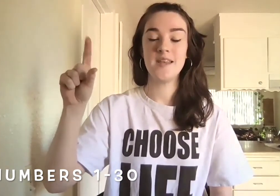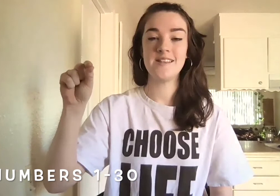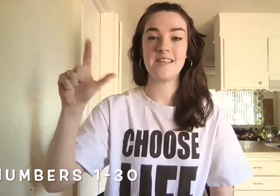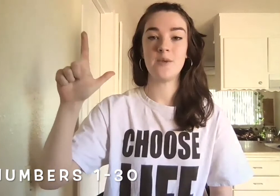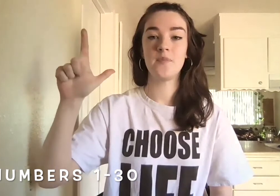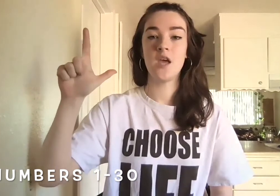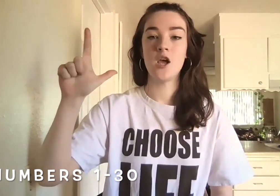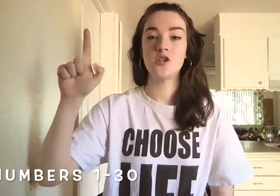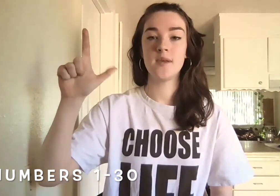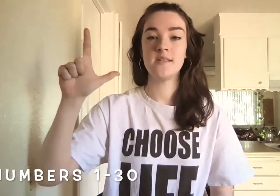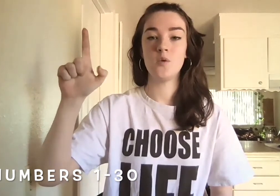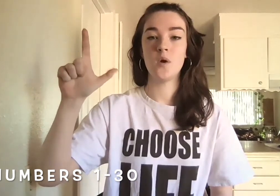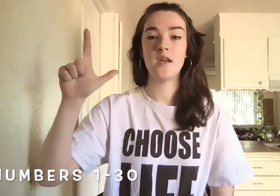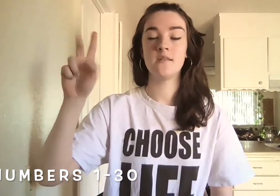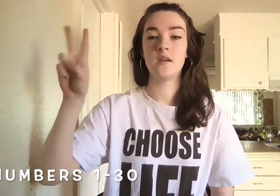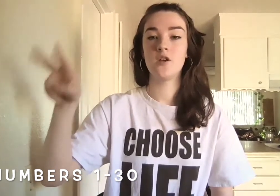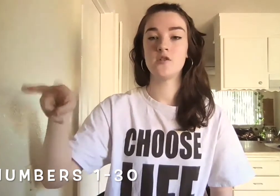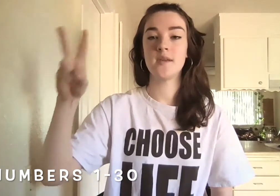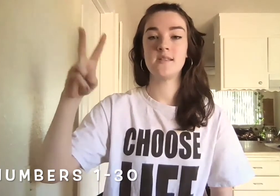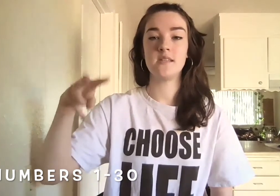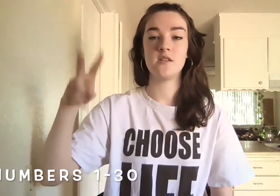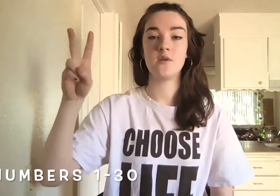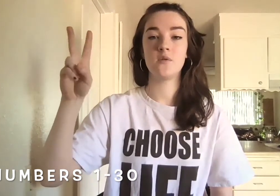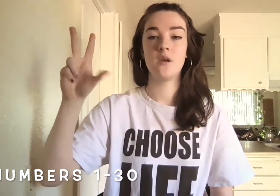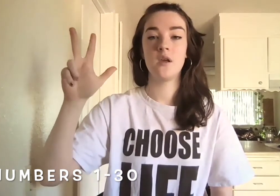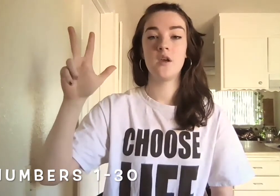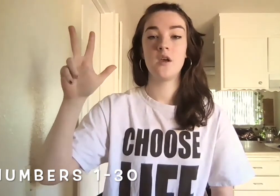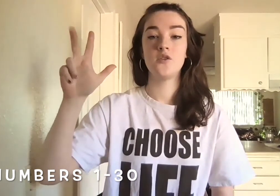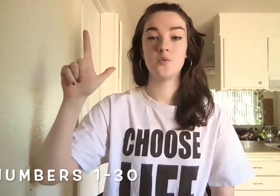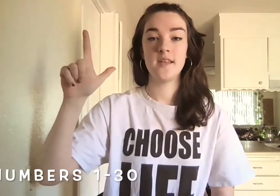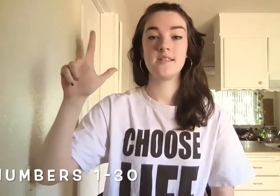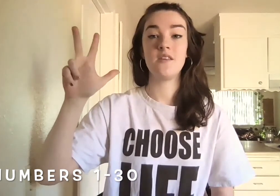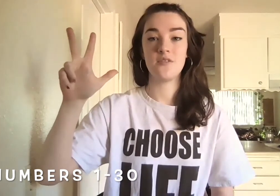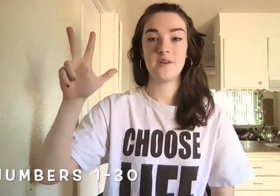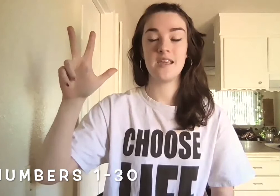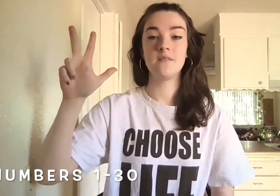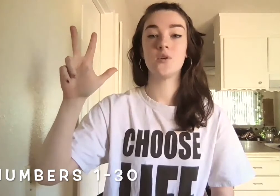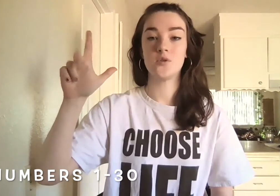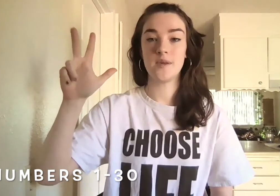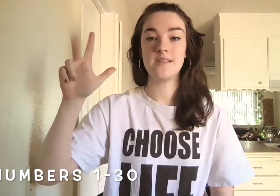20, 21, 22, 23 or